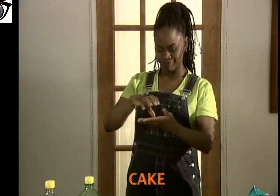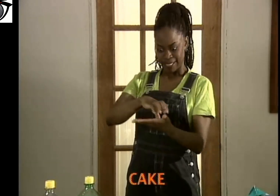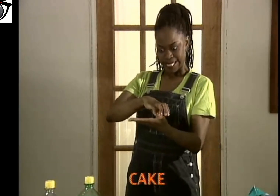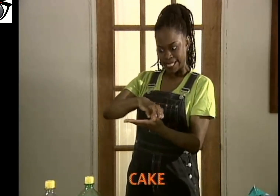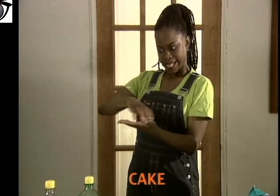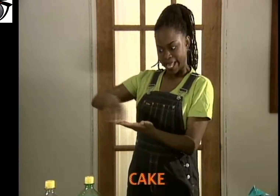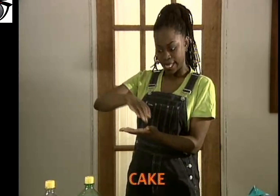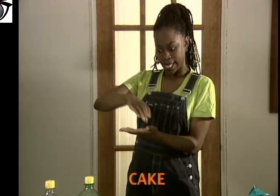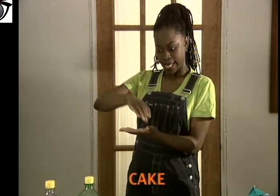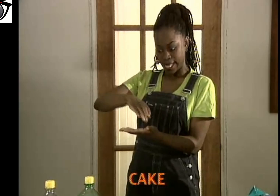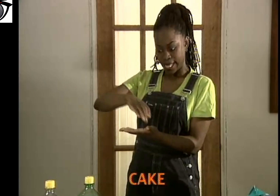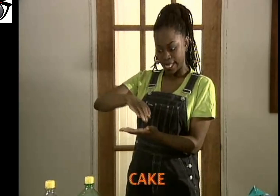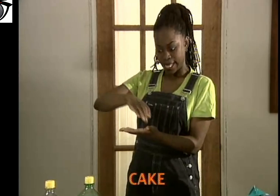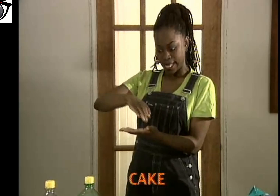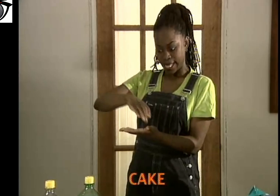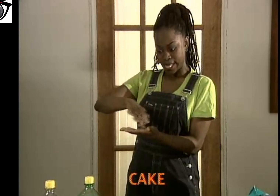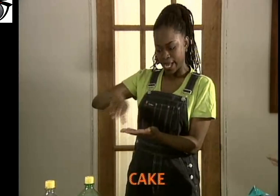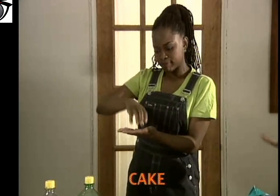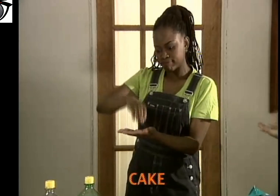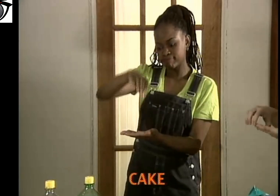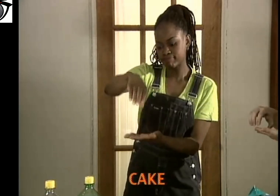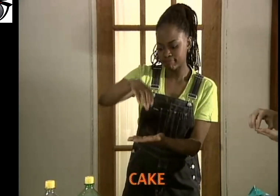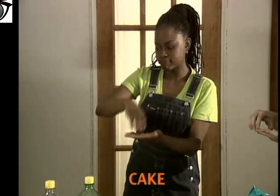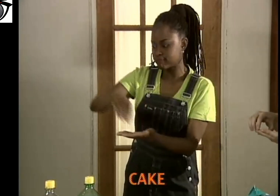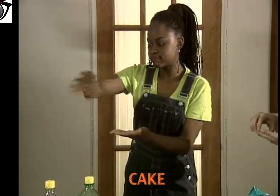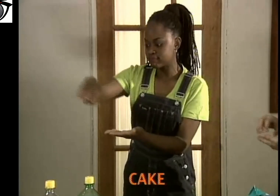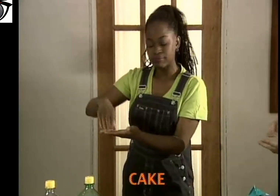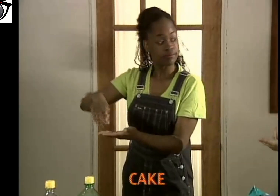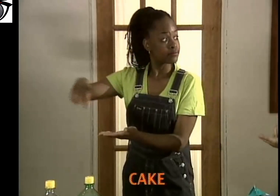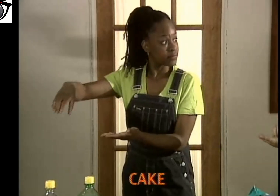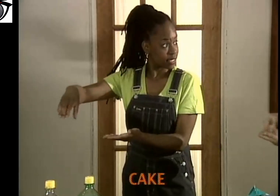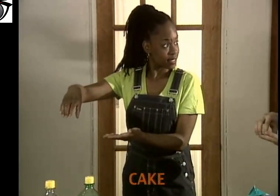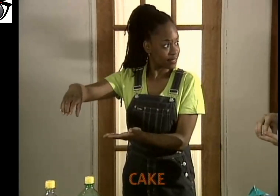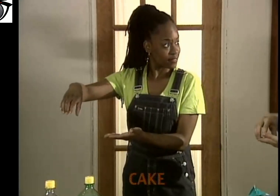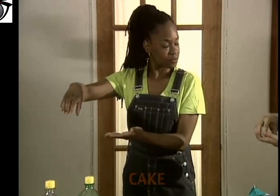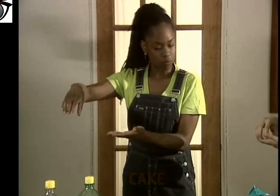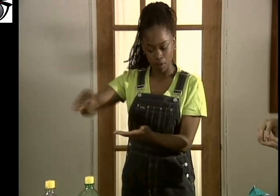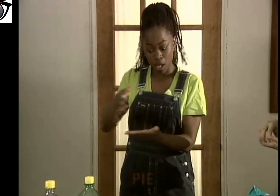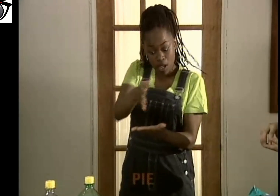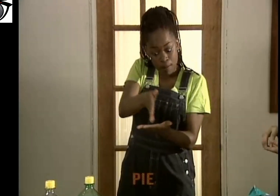Oh, cake, like cutting slices of a cake.